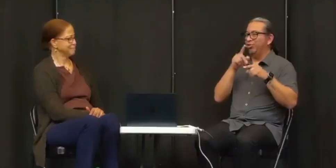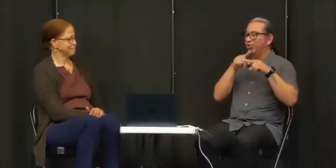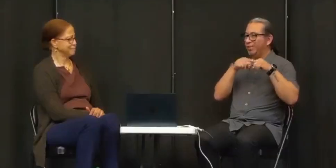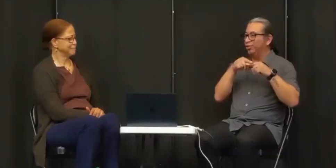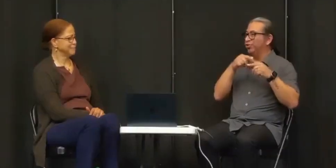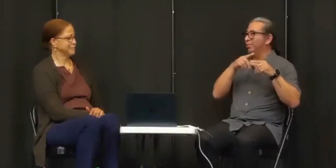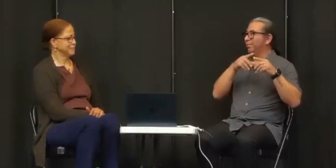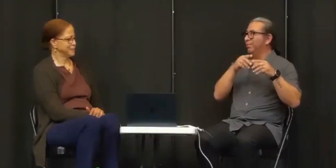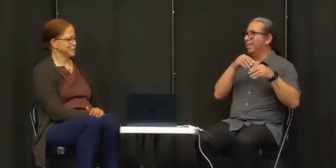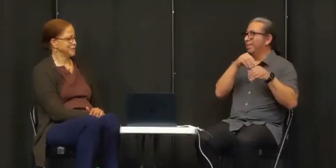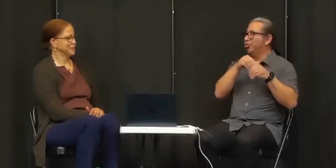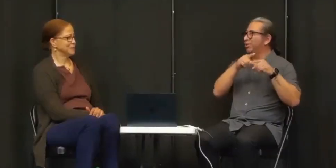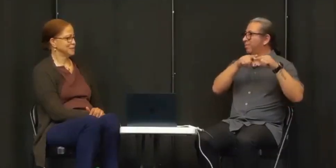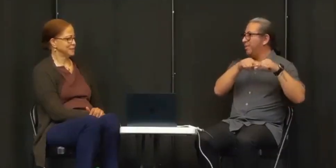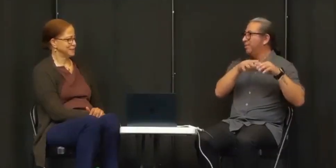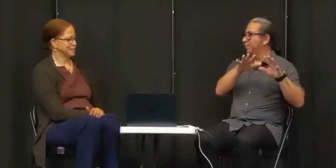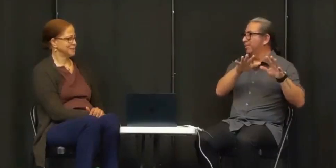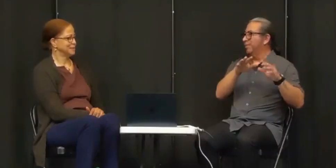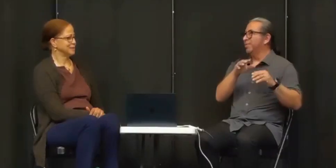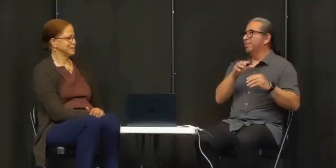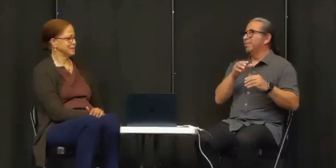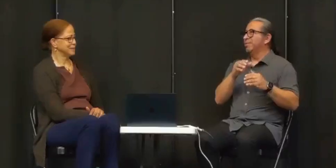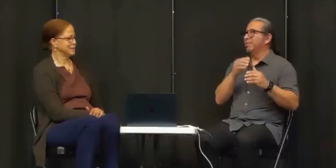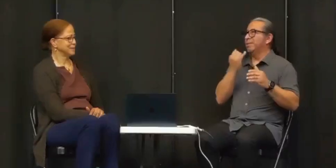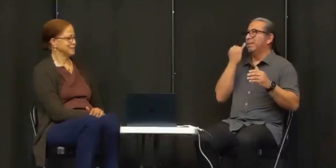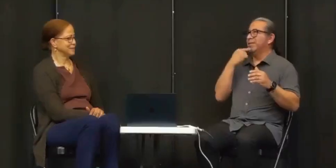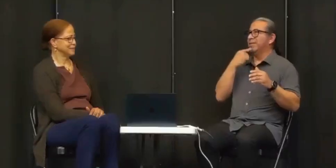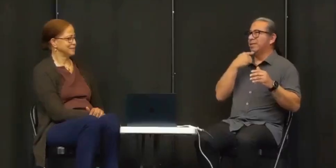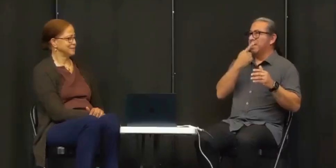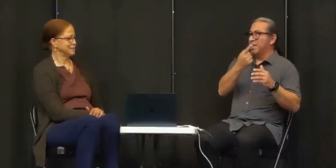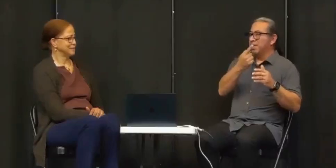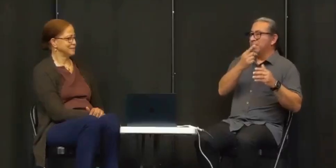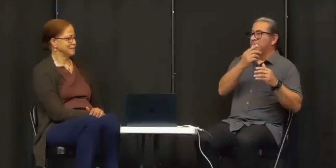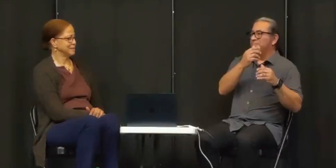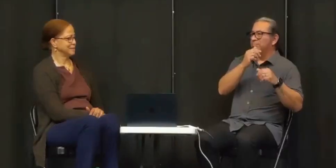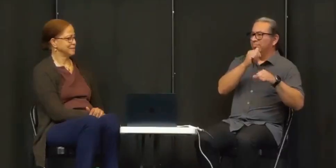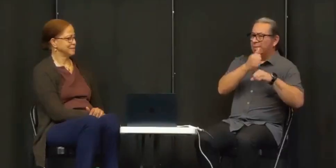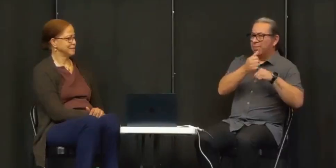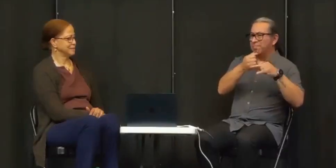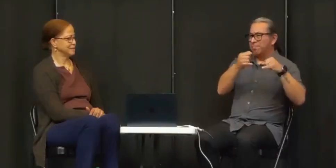collectives, you know, in their tradition, interdependency.